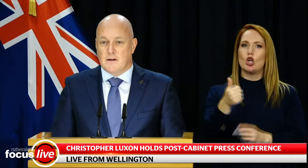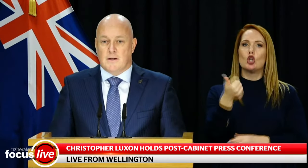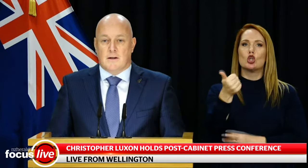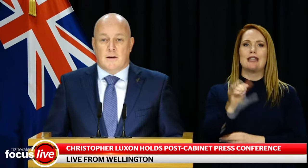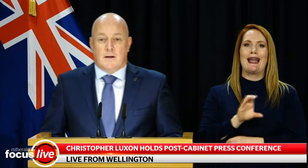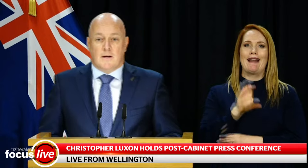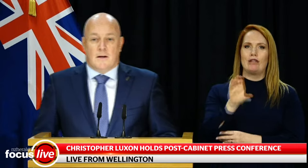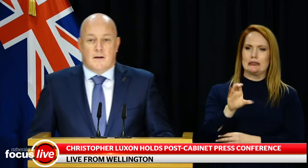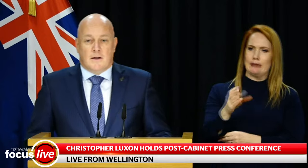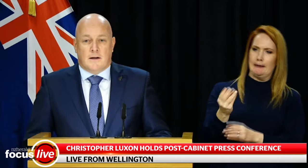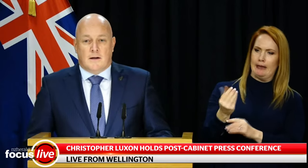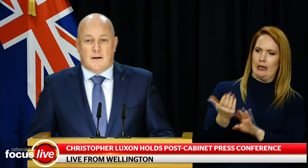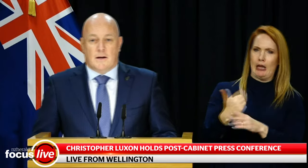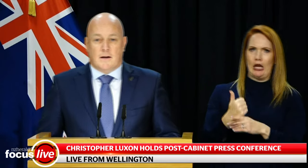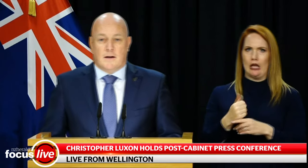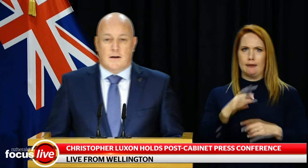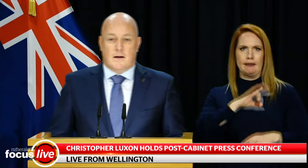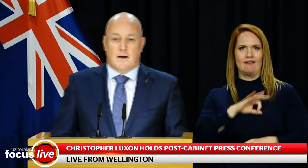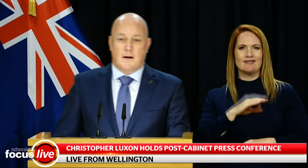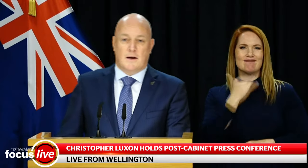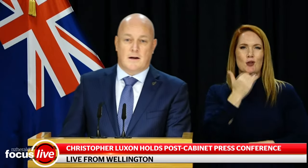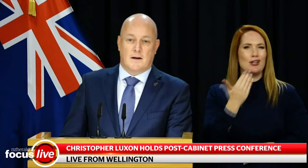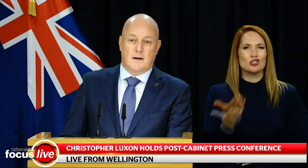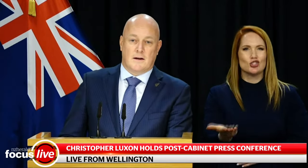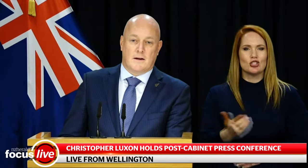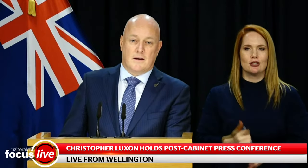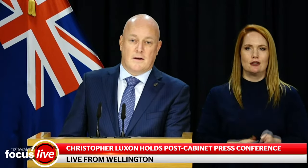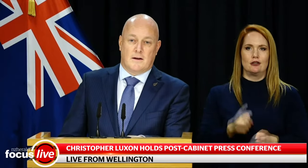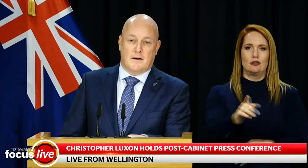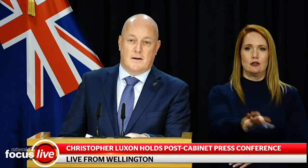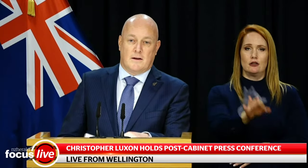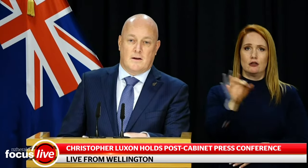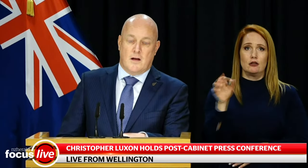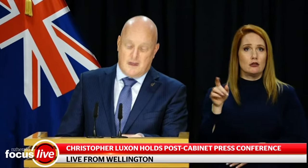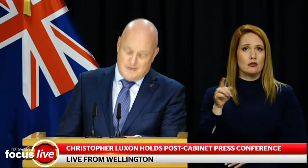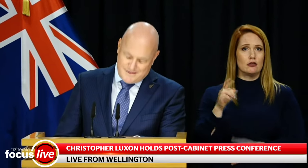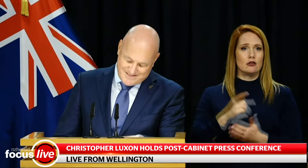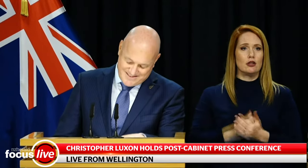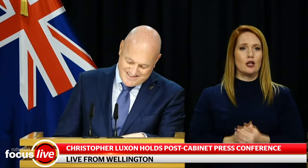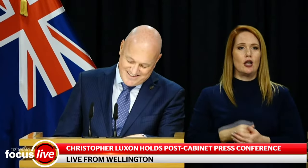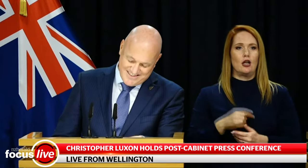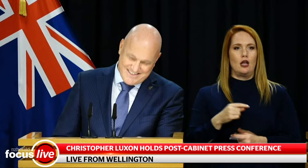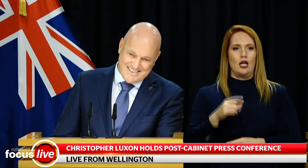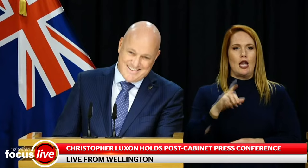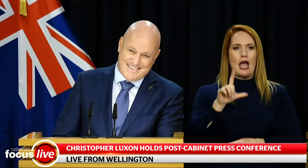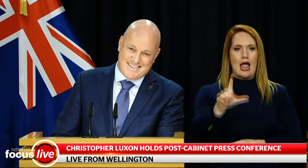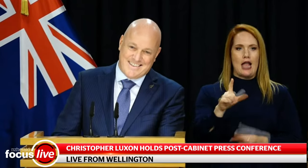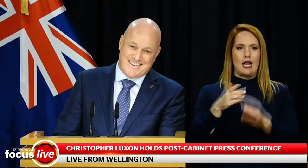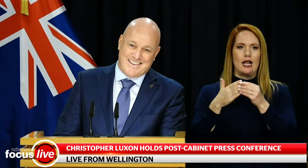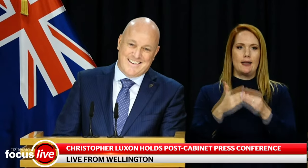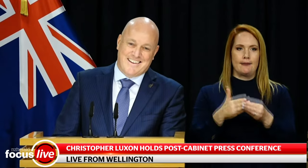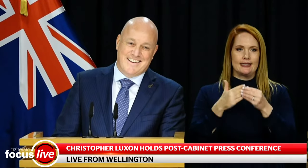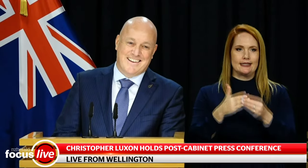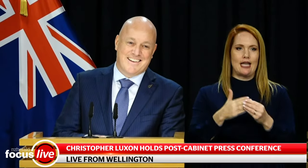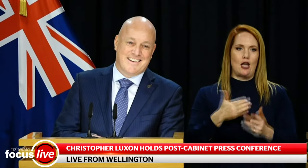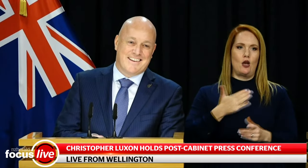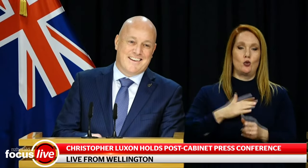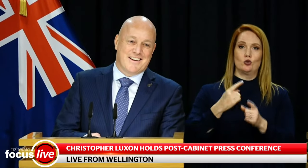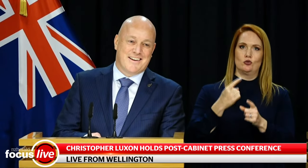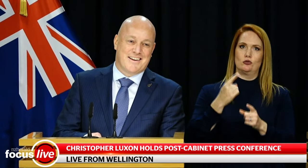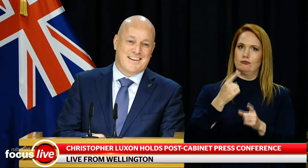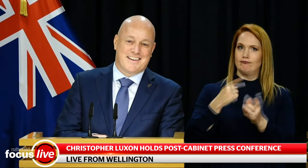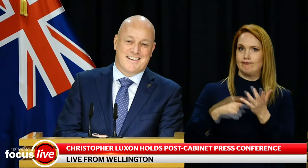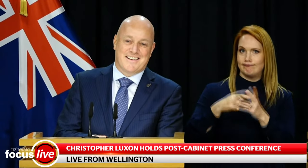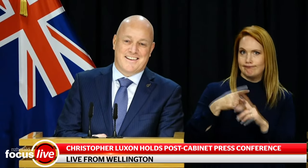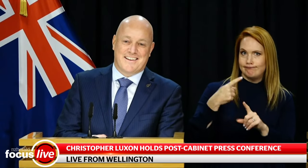Chris Hipkins is seemingly gearing up for another crack at tax. He's talking about a wealth tax, he's talking about capital gains. So that has to be your reflections on